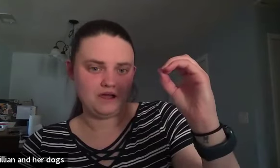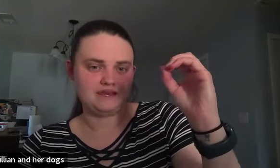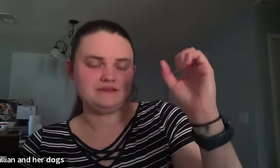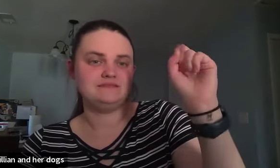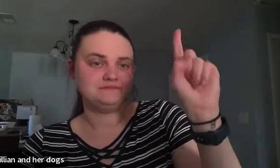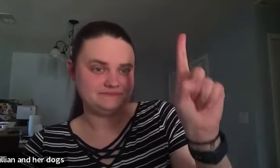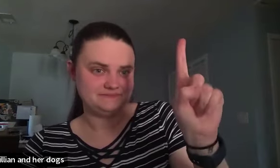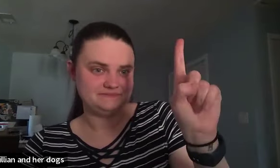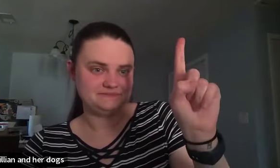1,